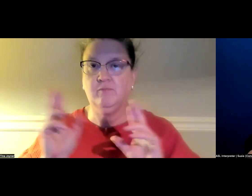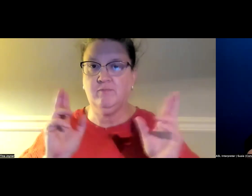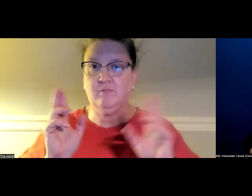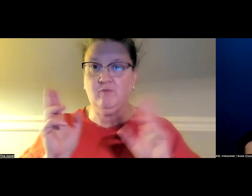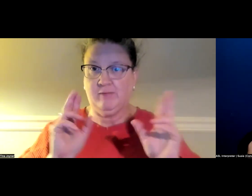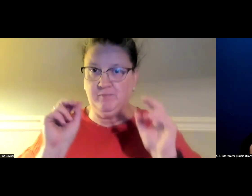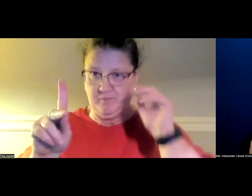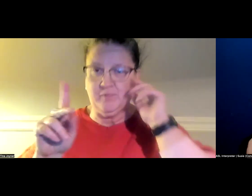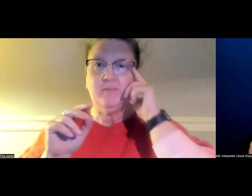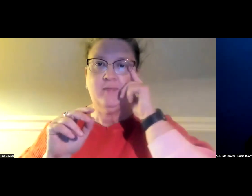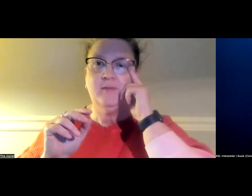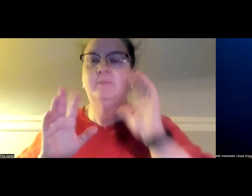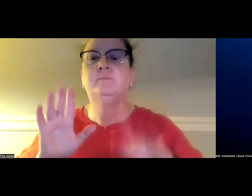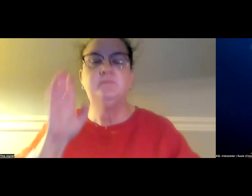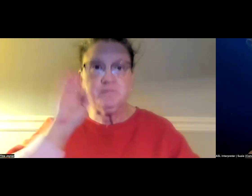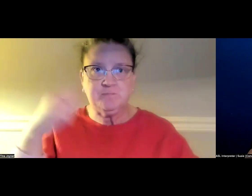I had to make sure I had a pin.